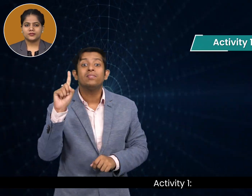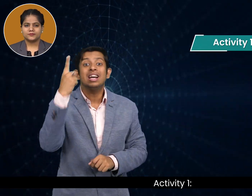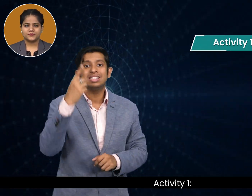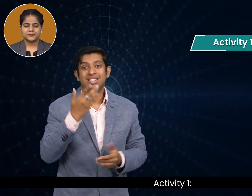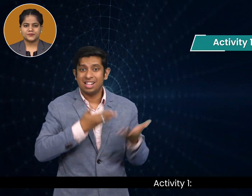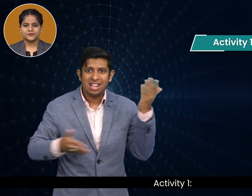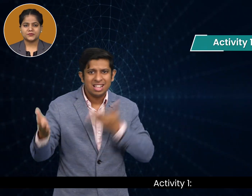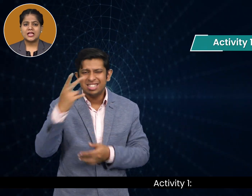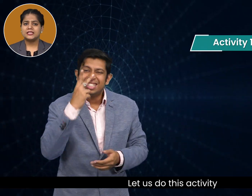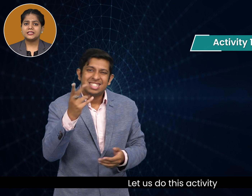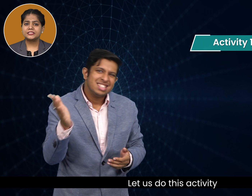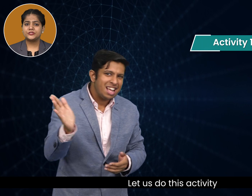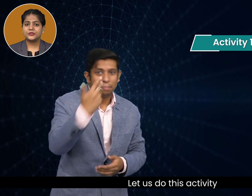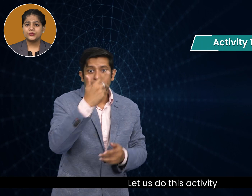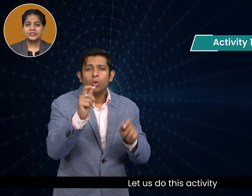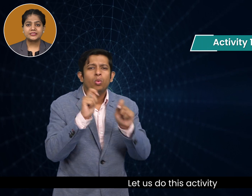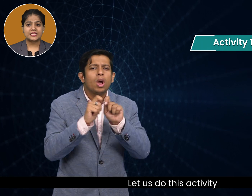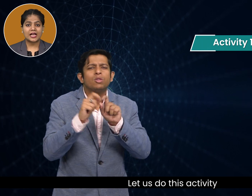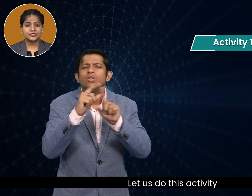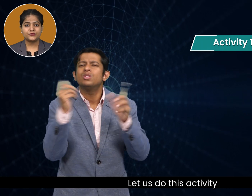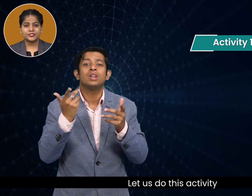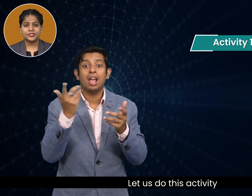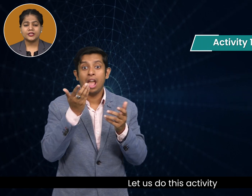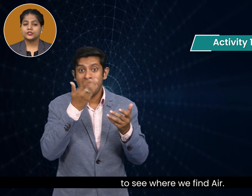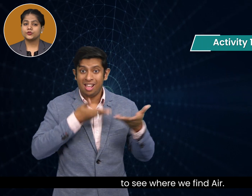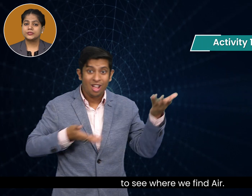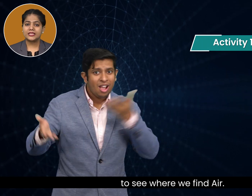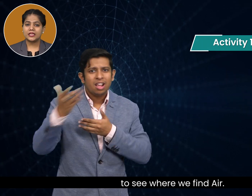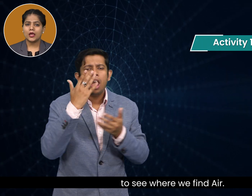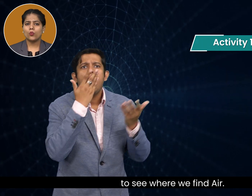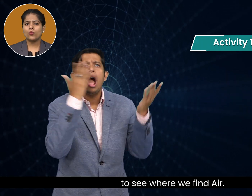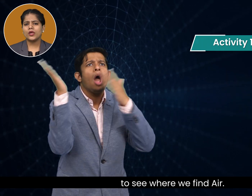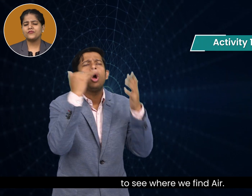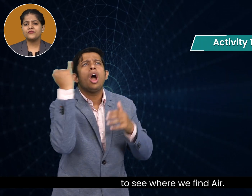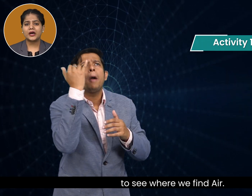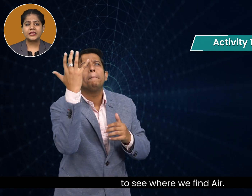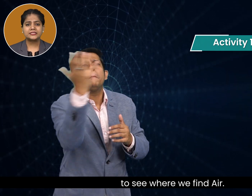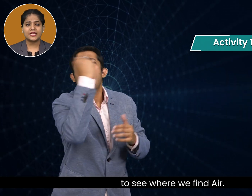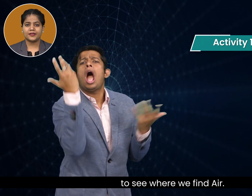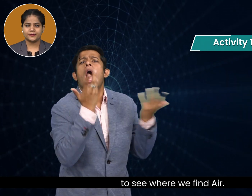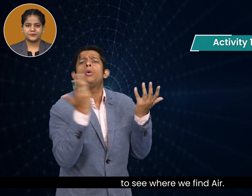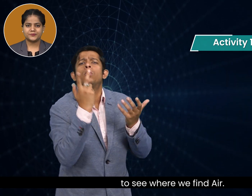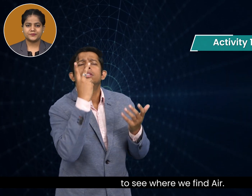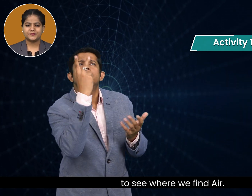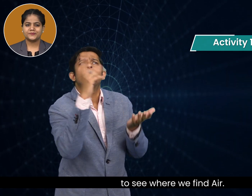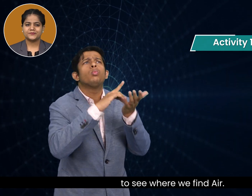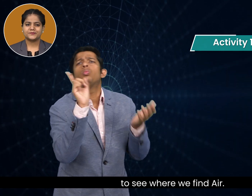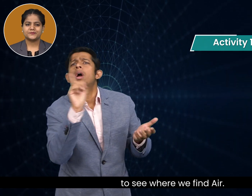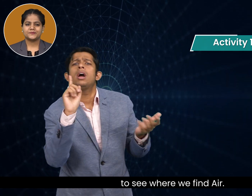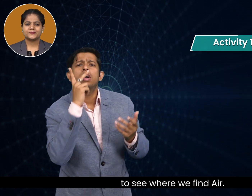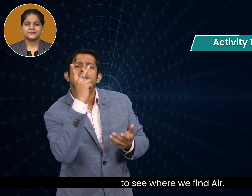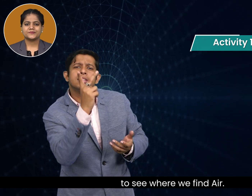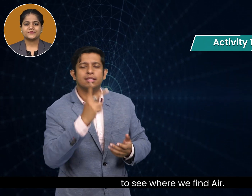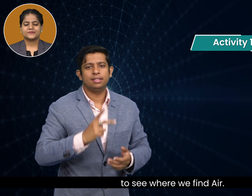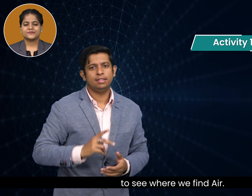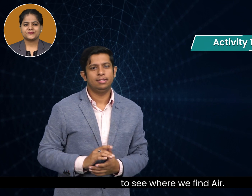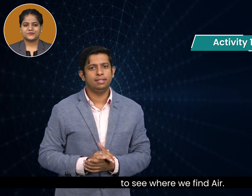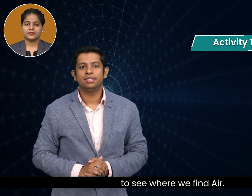Activity 1. Let us do this activity to see where we find air.